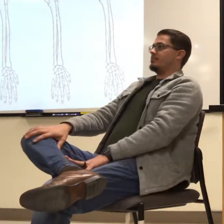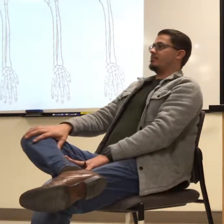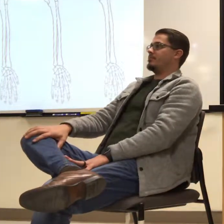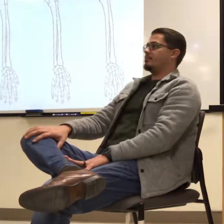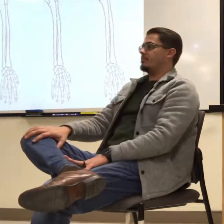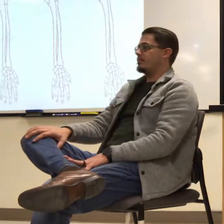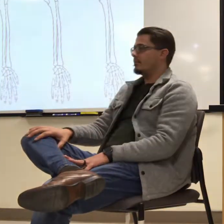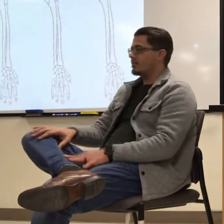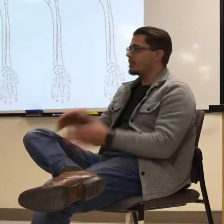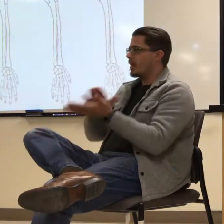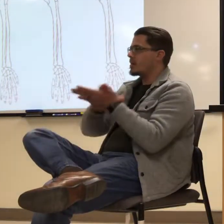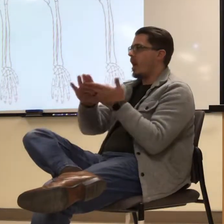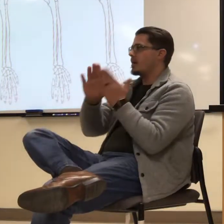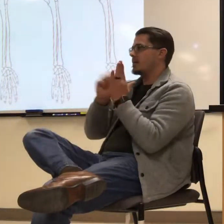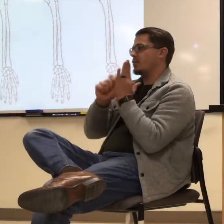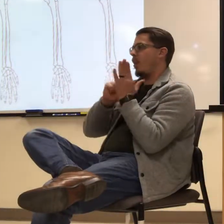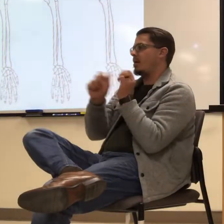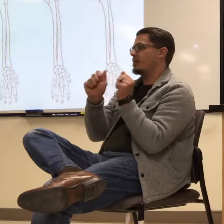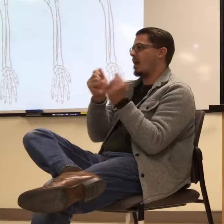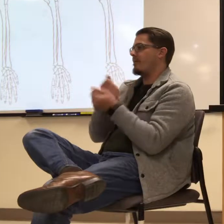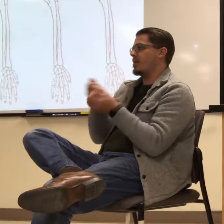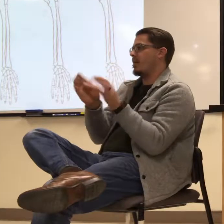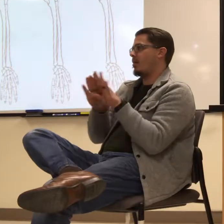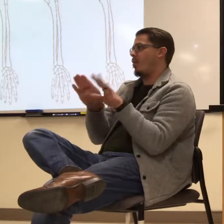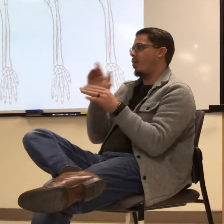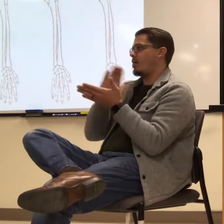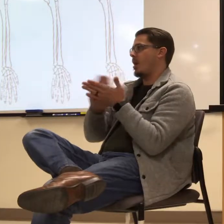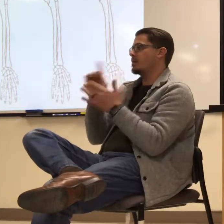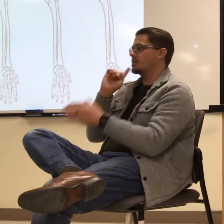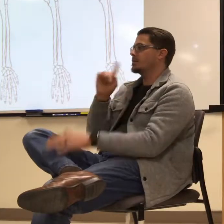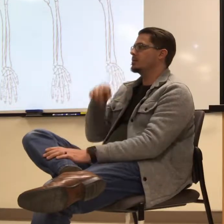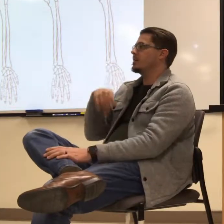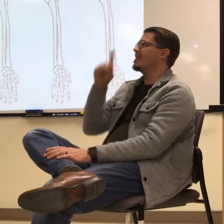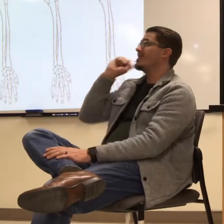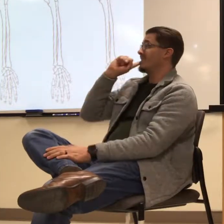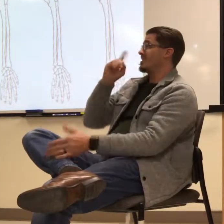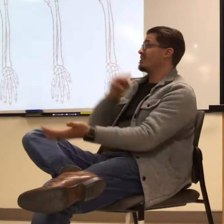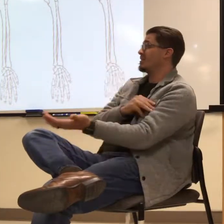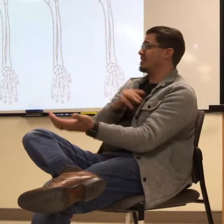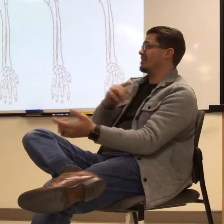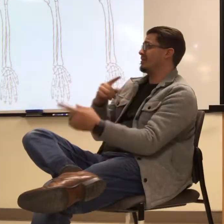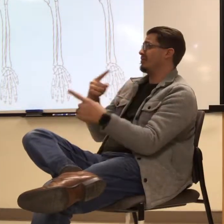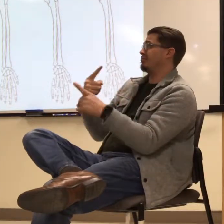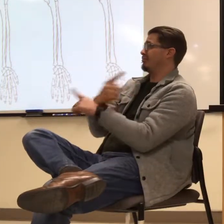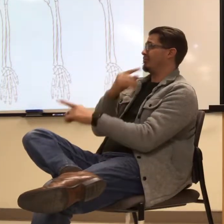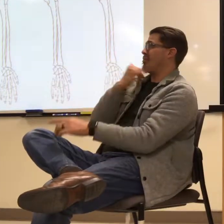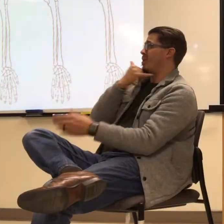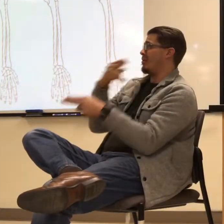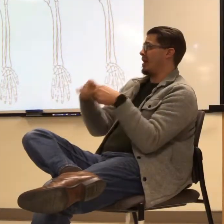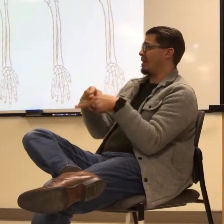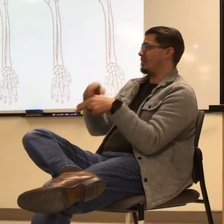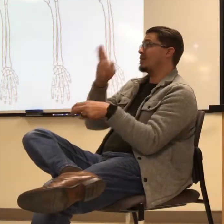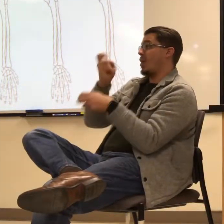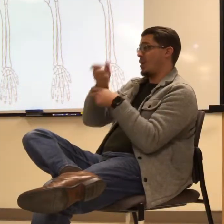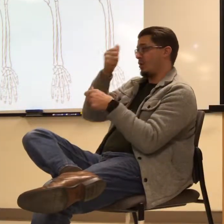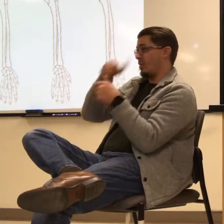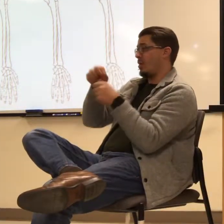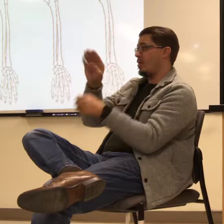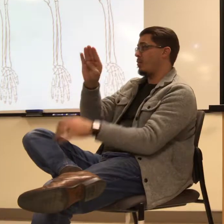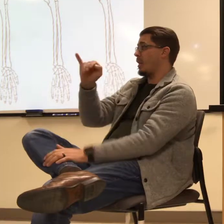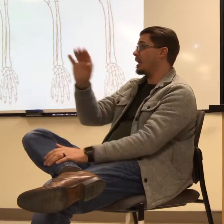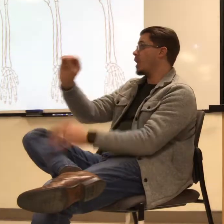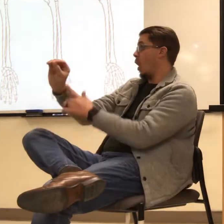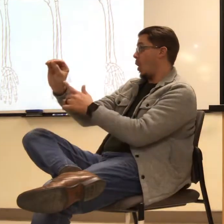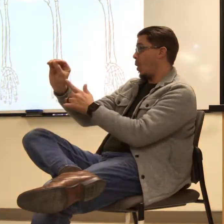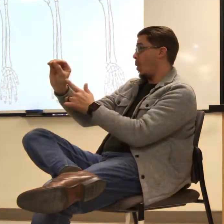So this muscle is always misnamed by students. It's a tough one for you to remember, the name, brachioradialis.